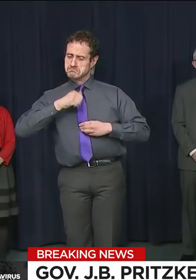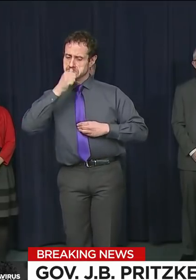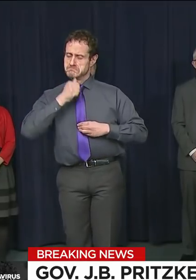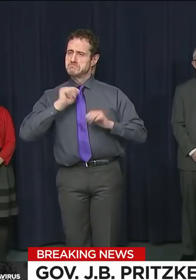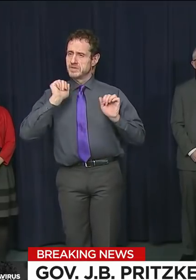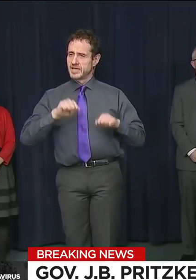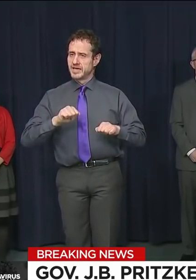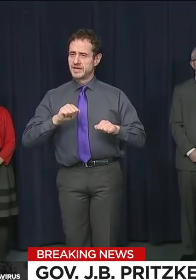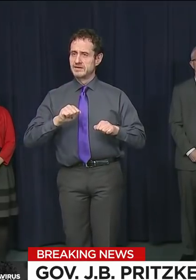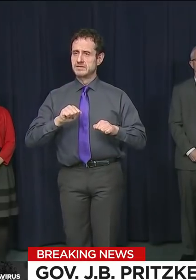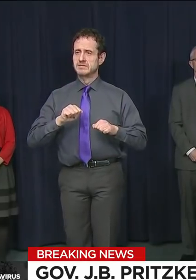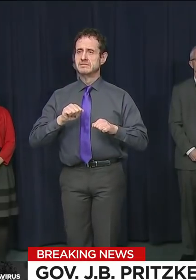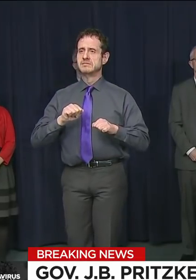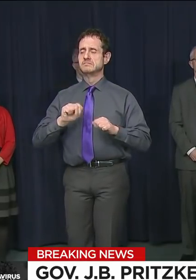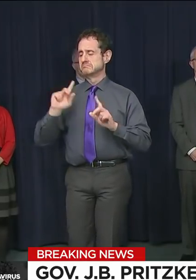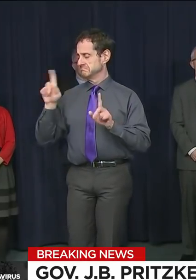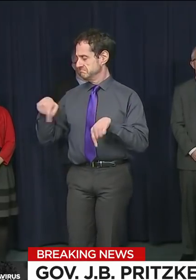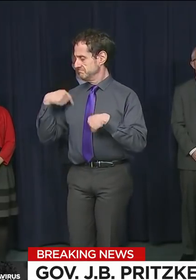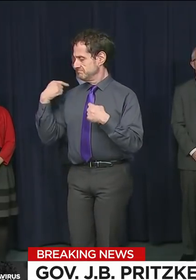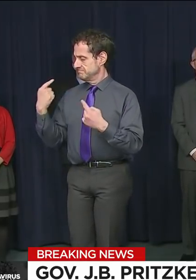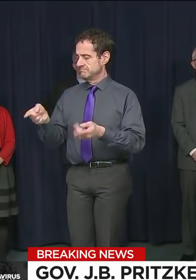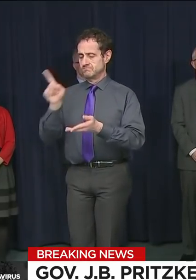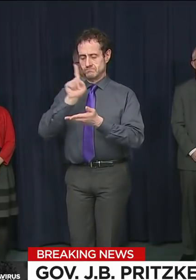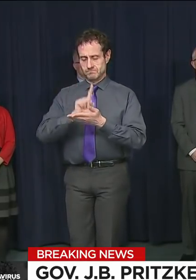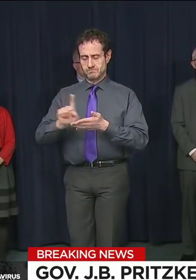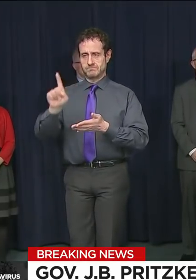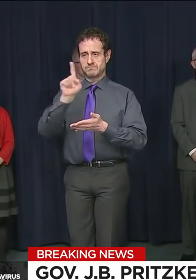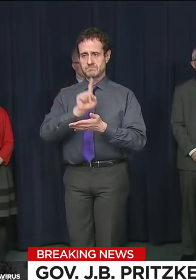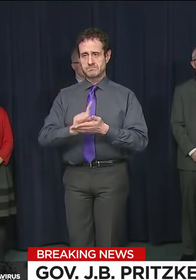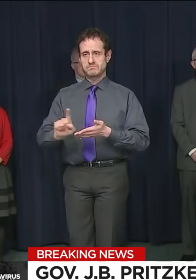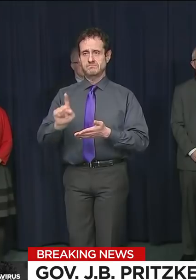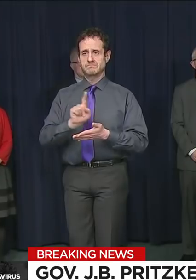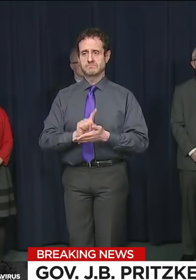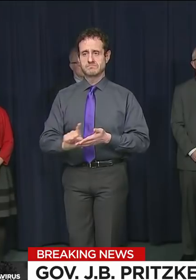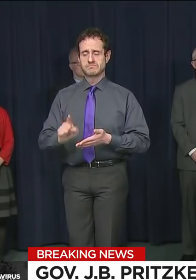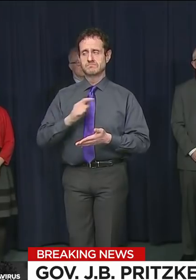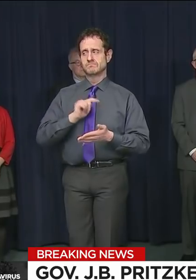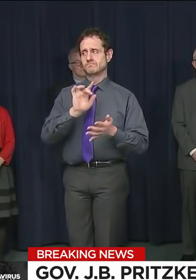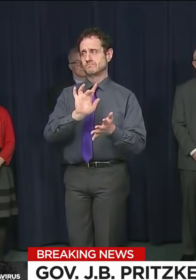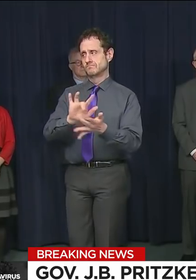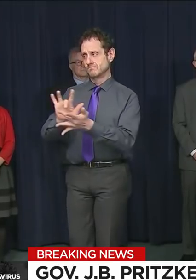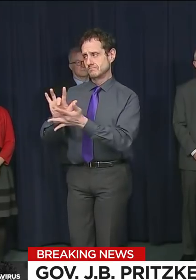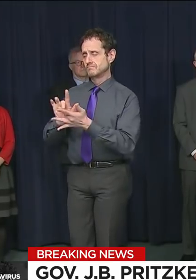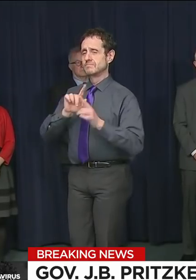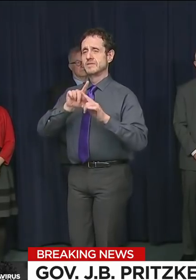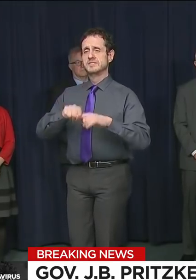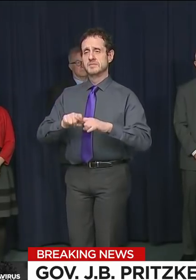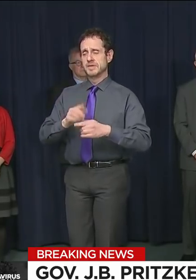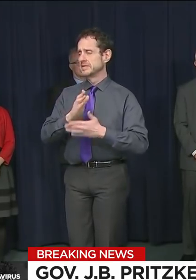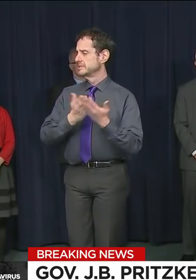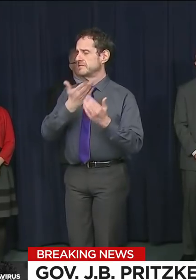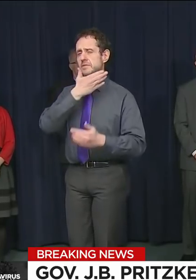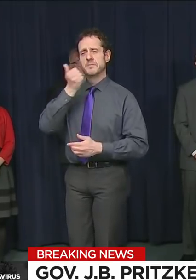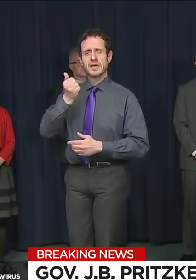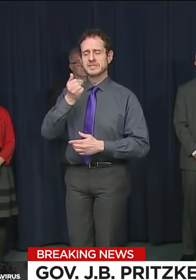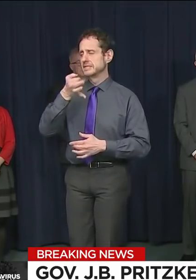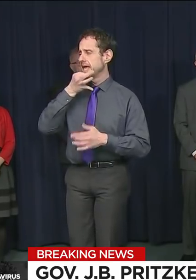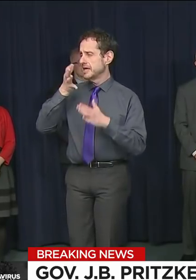few weeks, I've reached out to and relied upon some of the best medical experts,